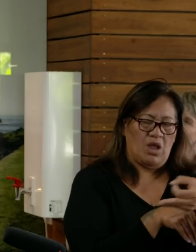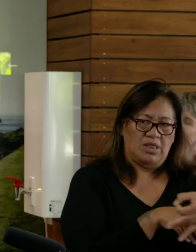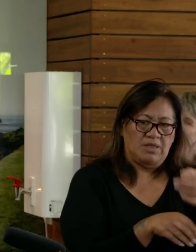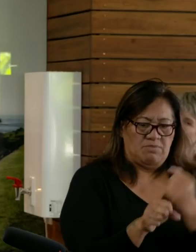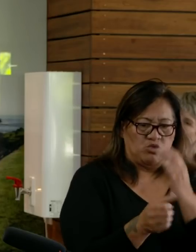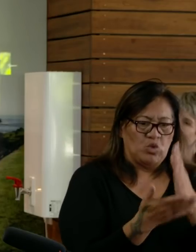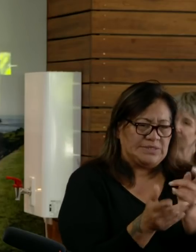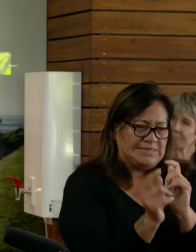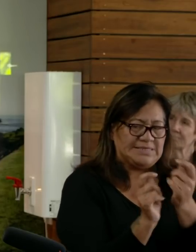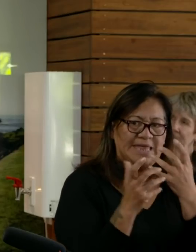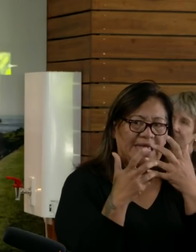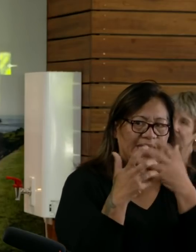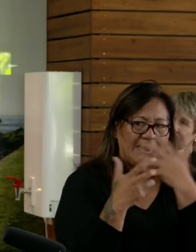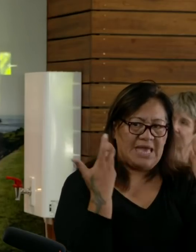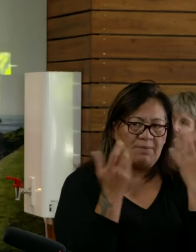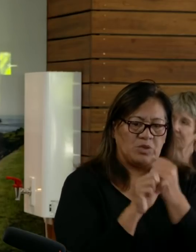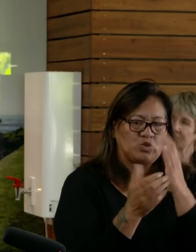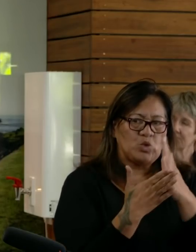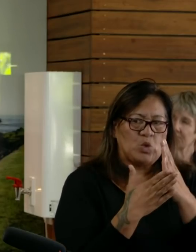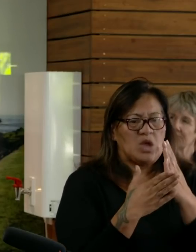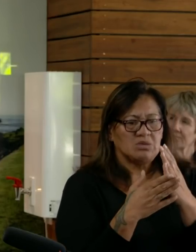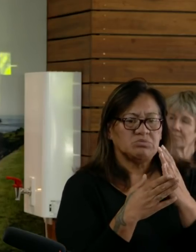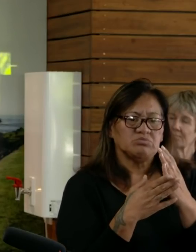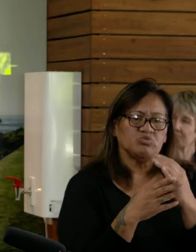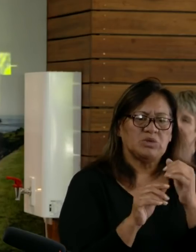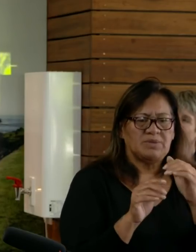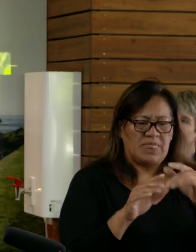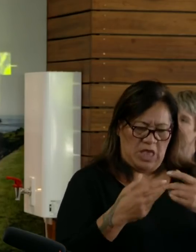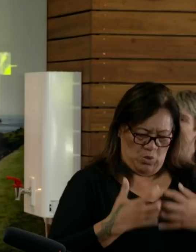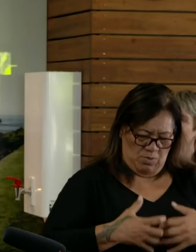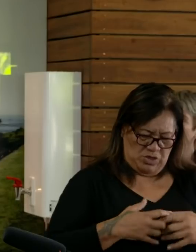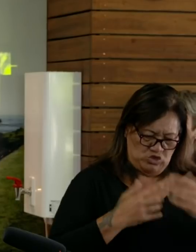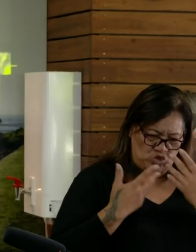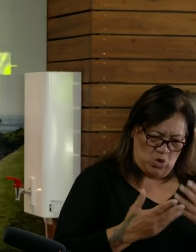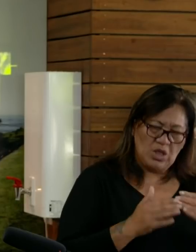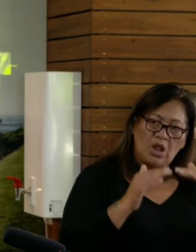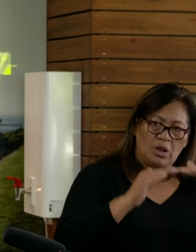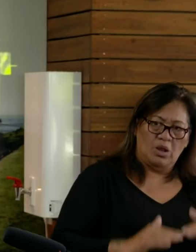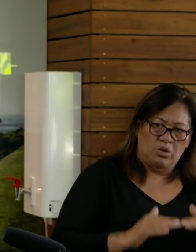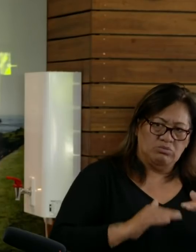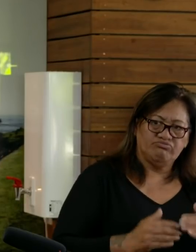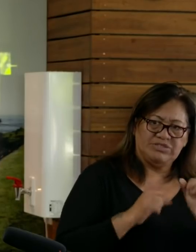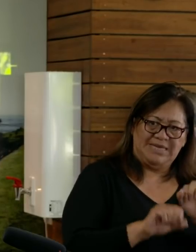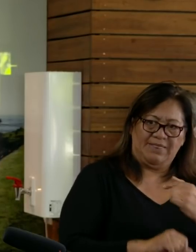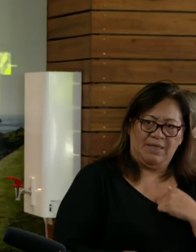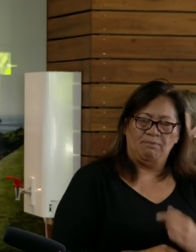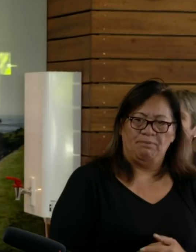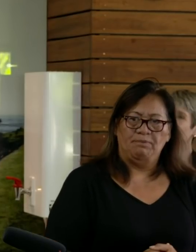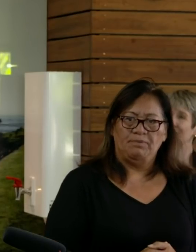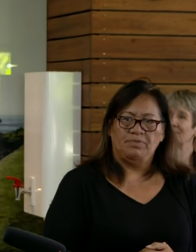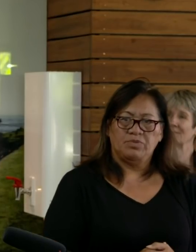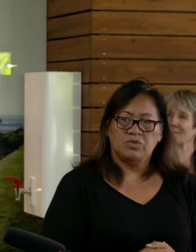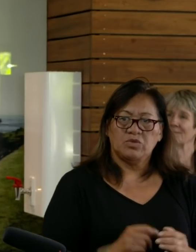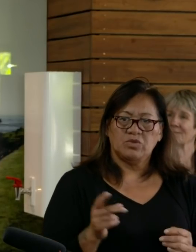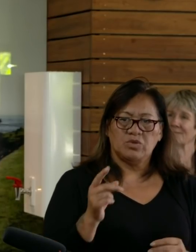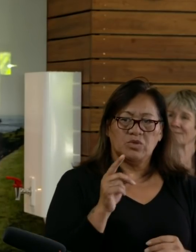that the gas was at a level that the equipment would protect them from. So even before